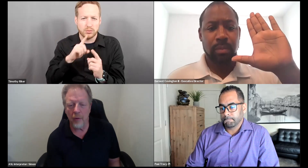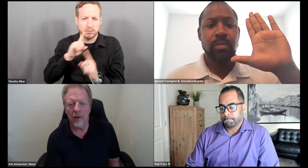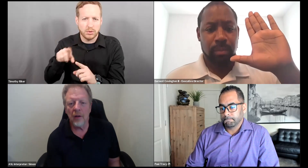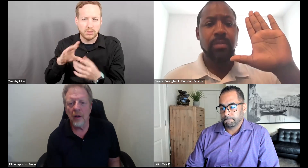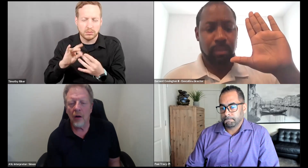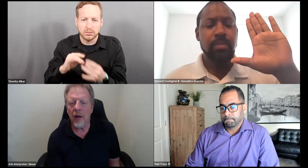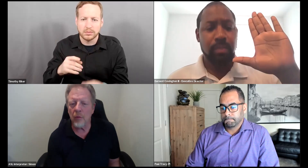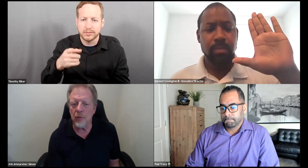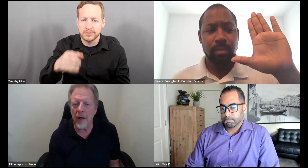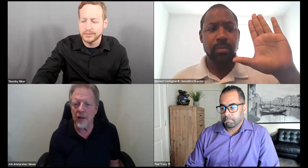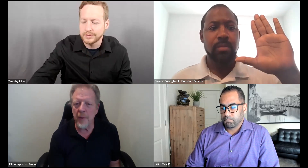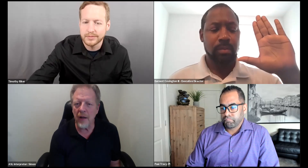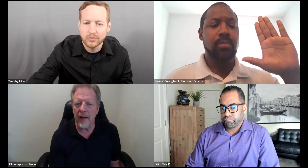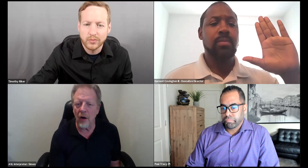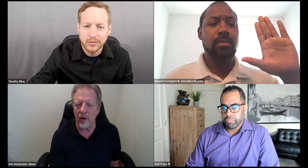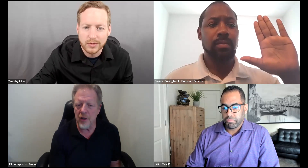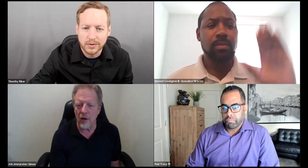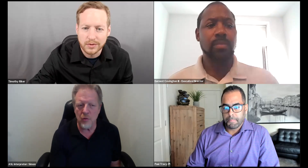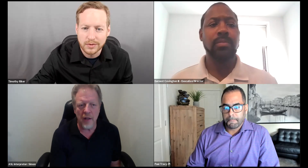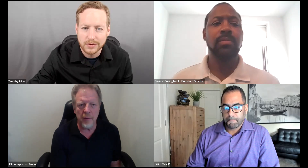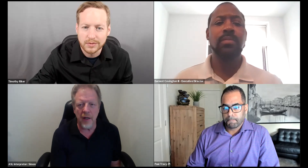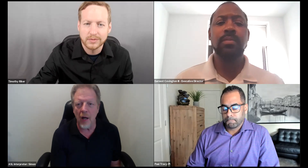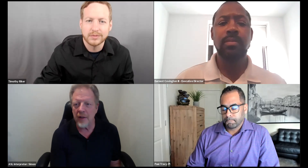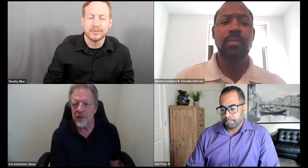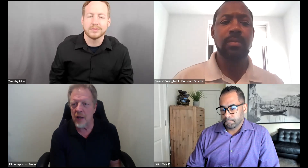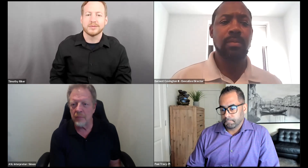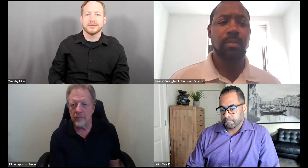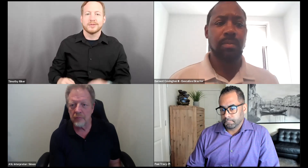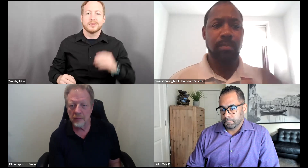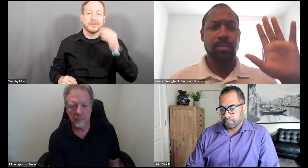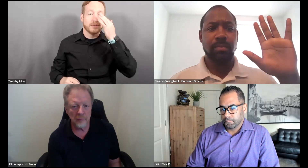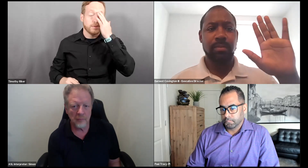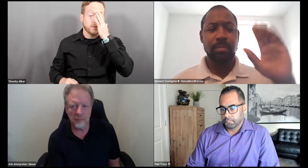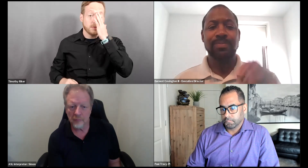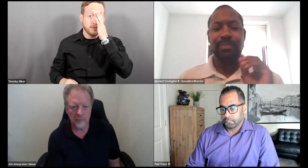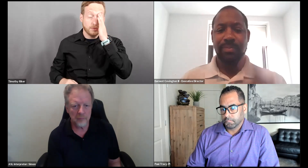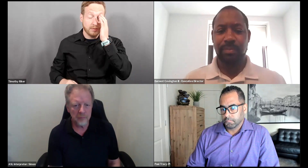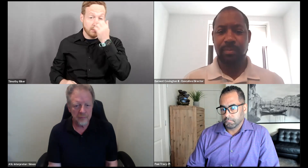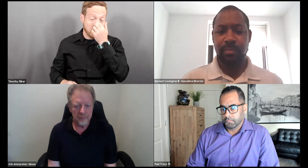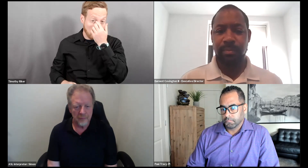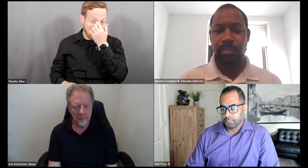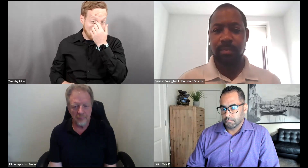Thank you, Paul. Okay, would you mind spotlighting Ernest? Ernest would like to make a comment at this time.